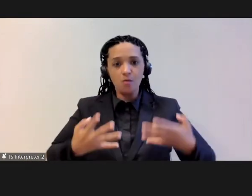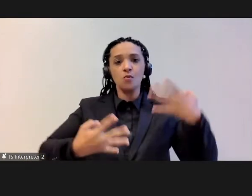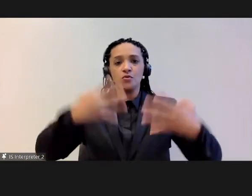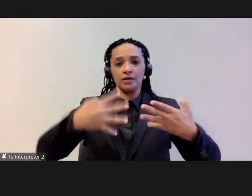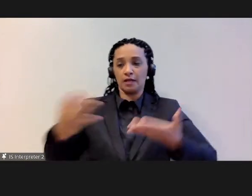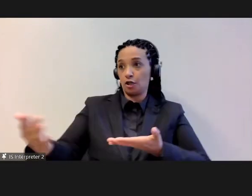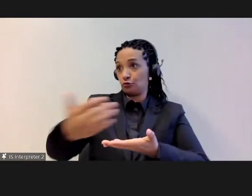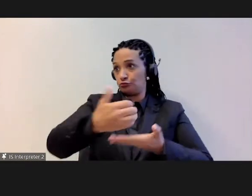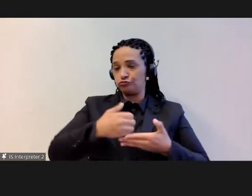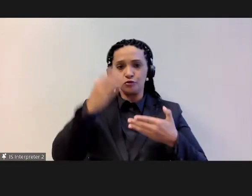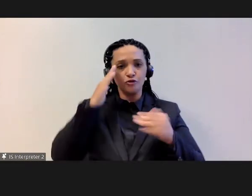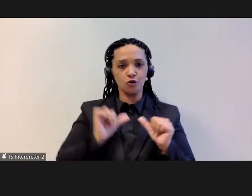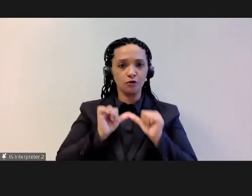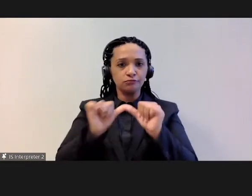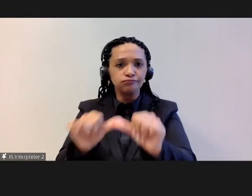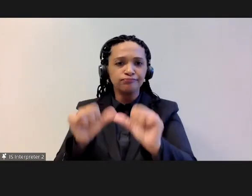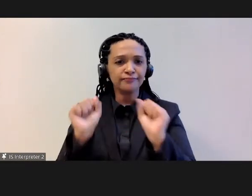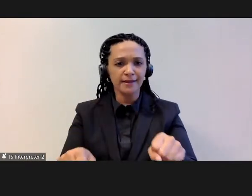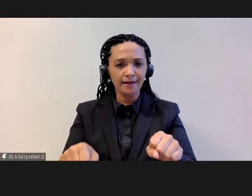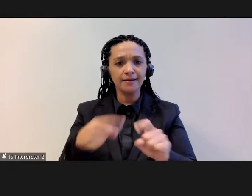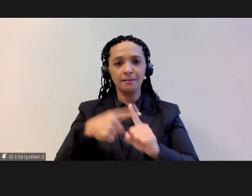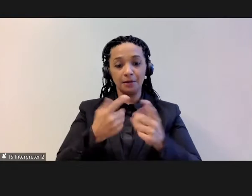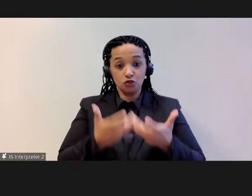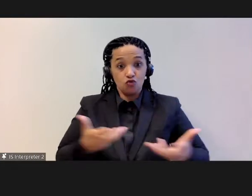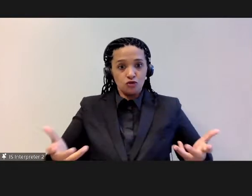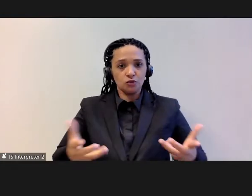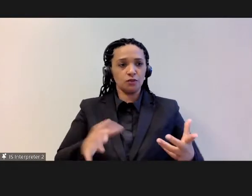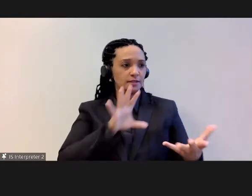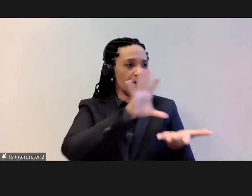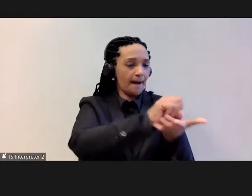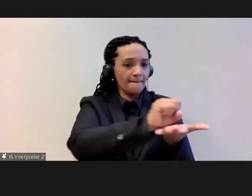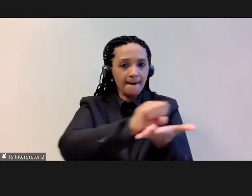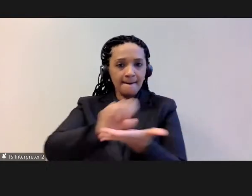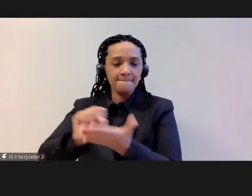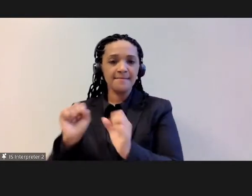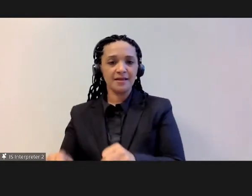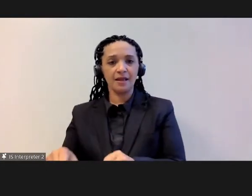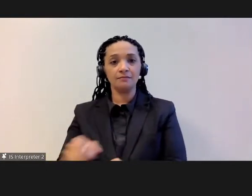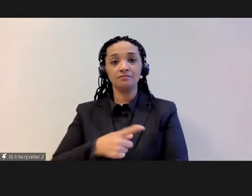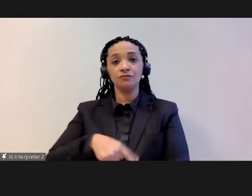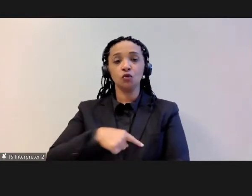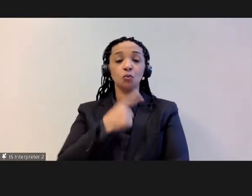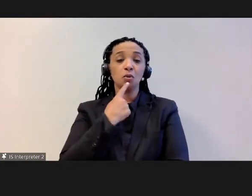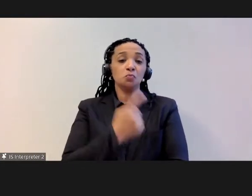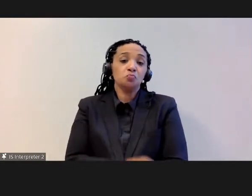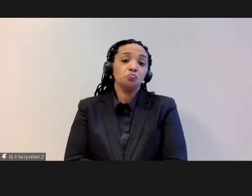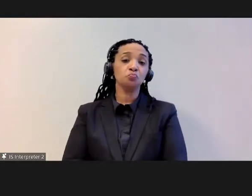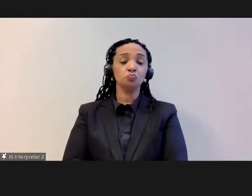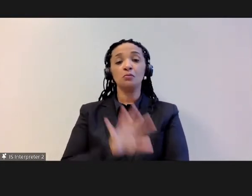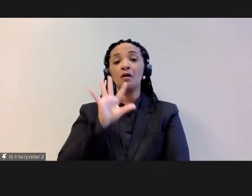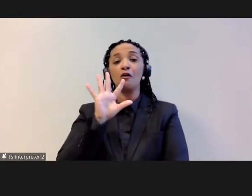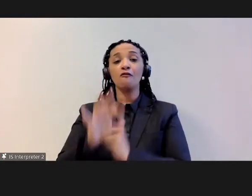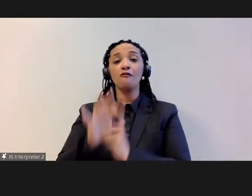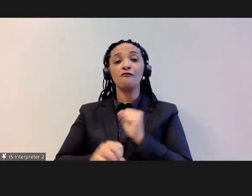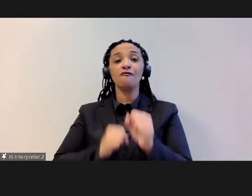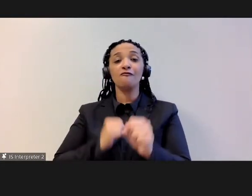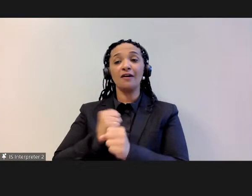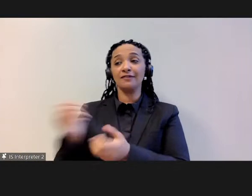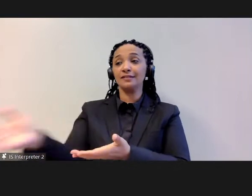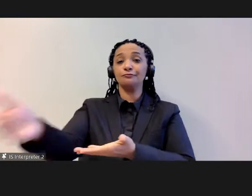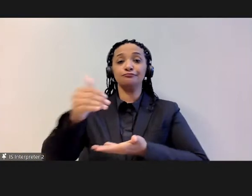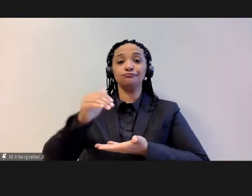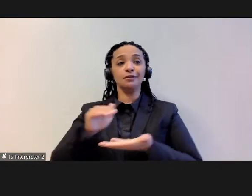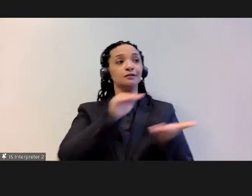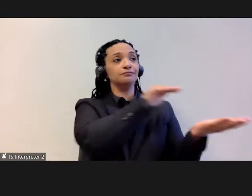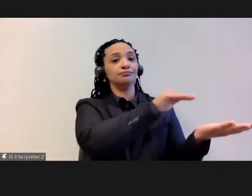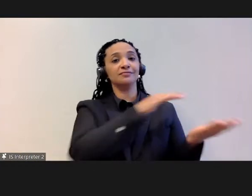decision-making and targeting of resources. Because if we're waiting for just every 5 to 10 years for data to come, by the time